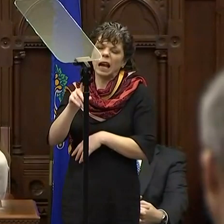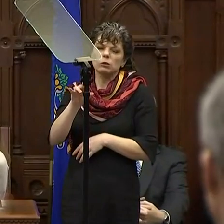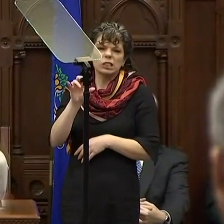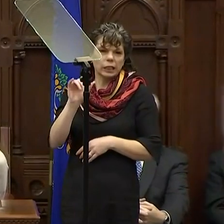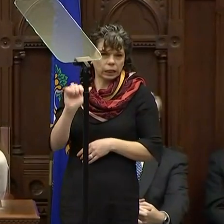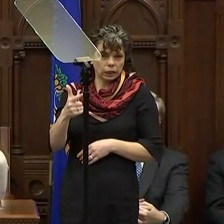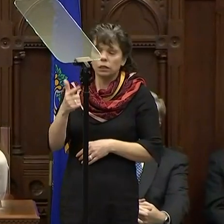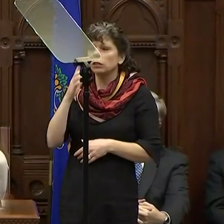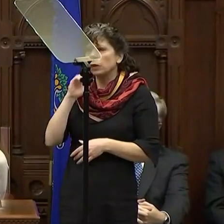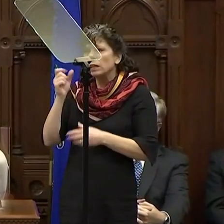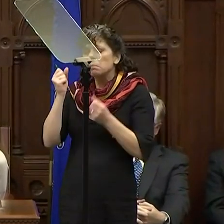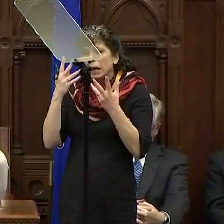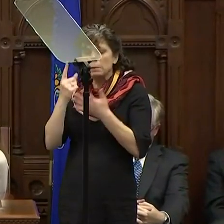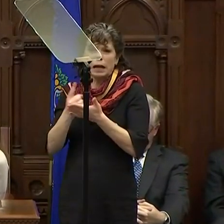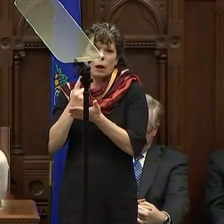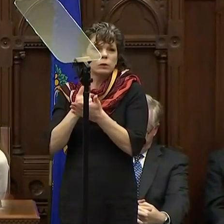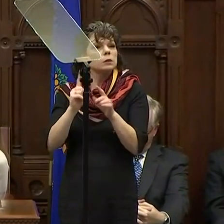it.